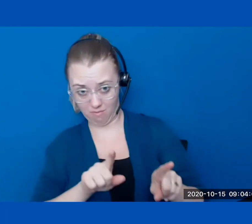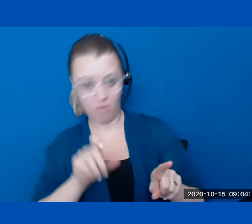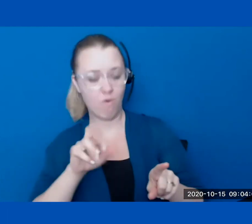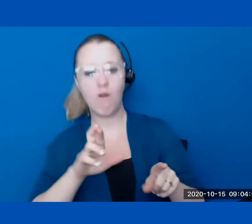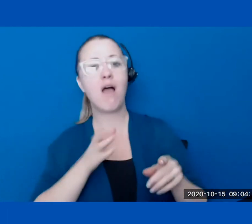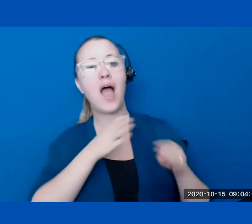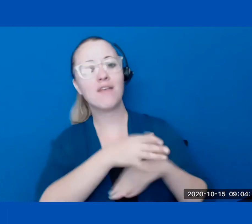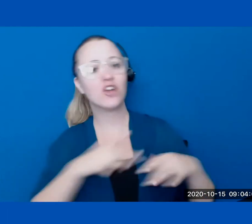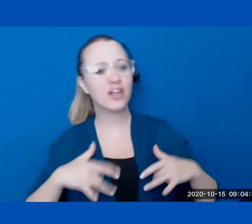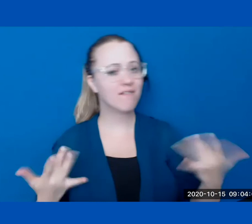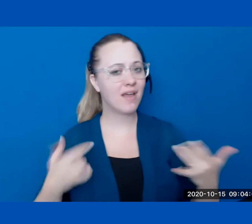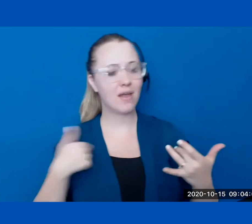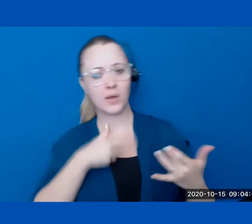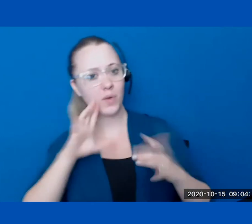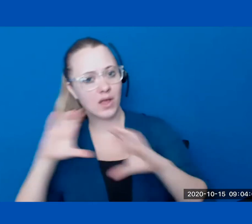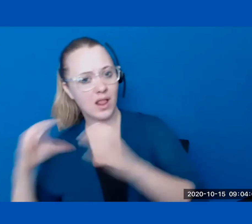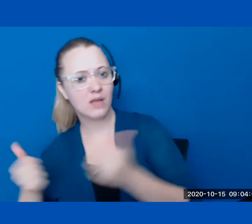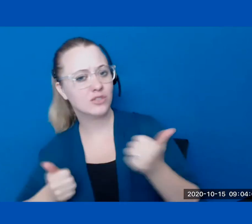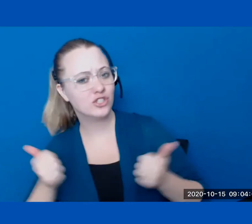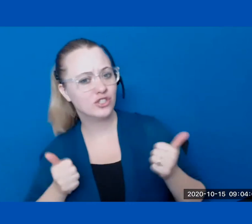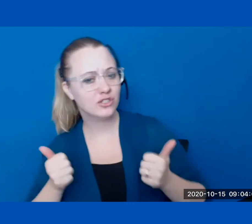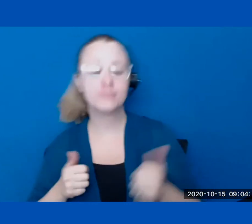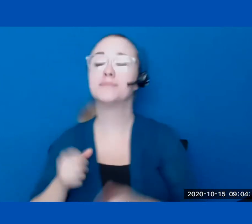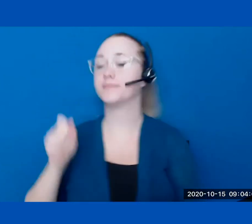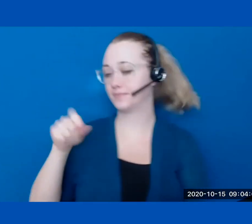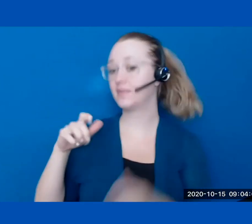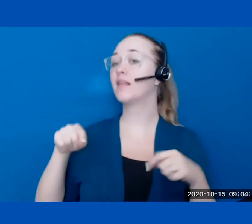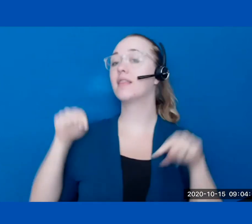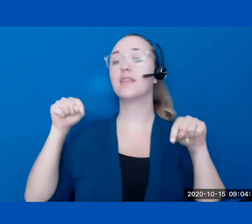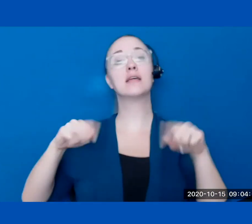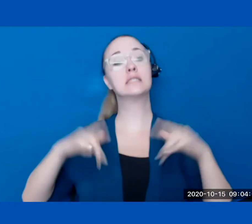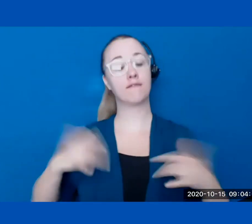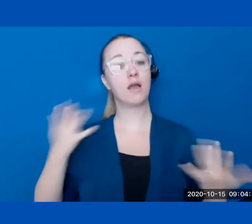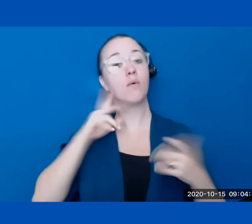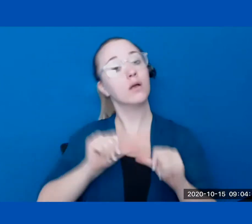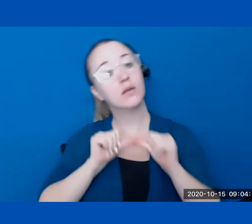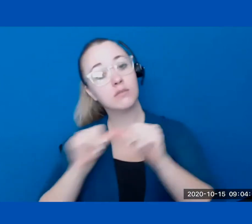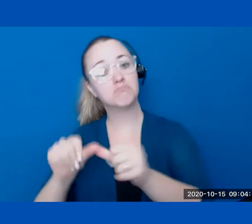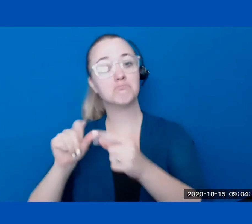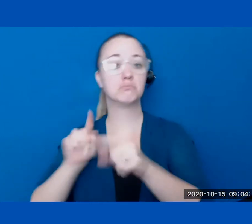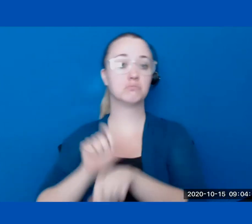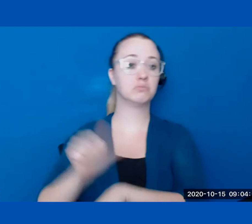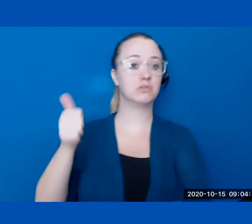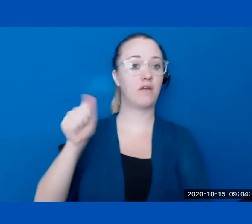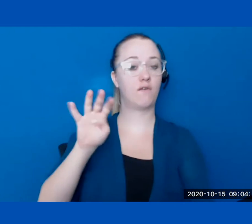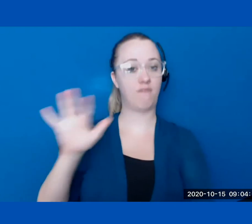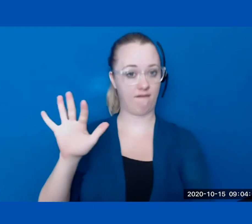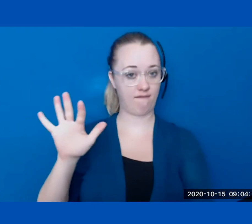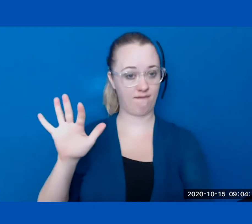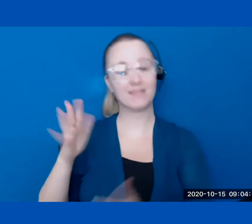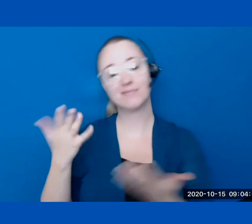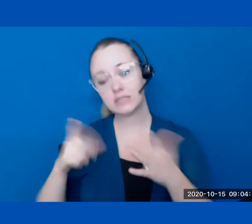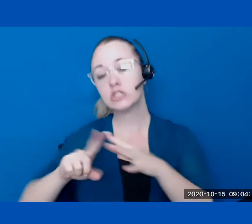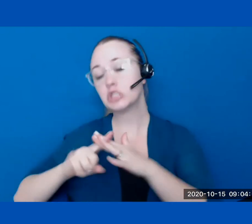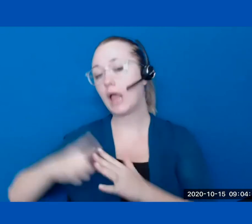events? Yes, so this event is estimated to go until about 10:45. At this point, it started a little later, so